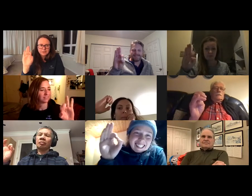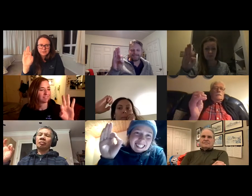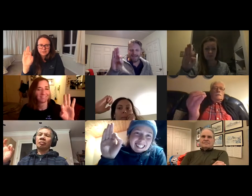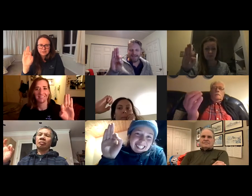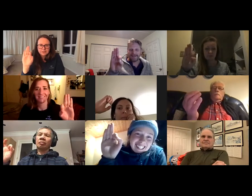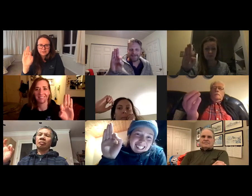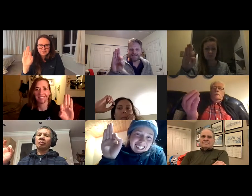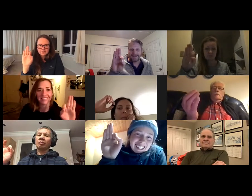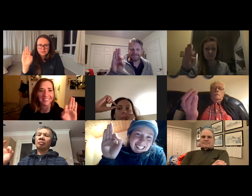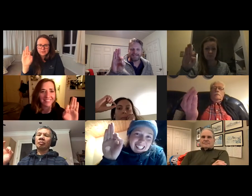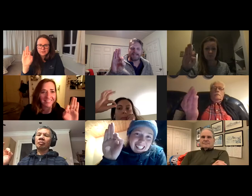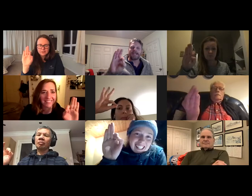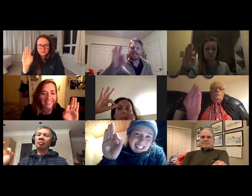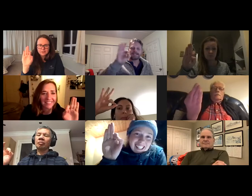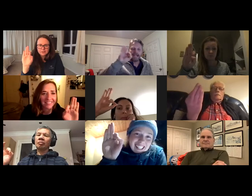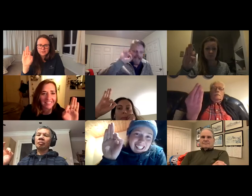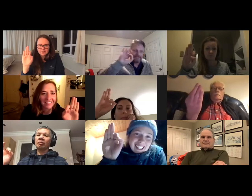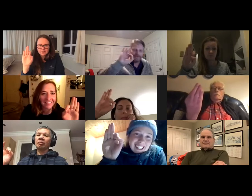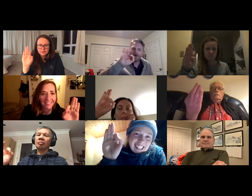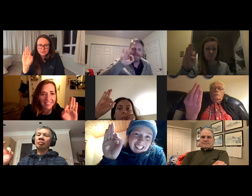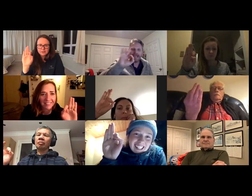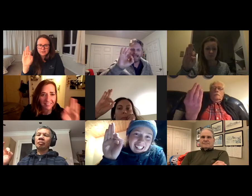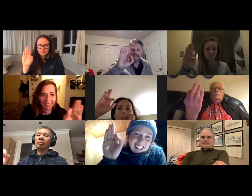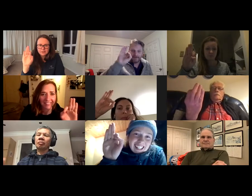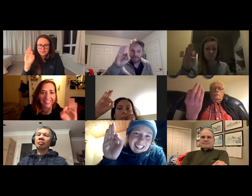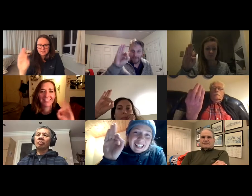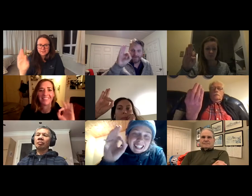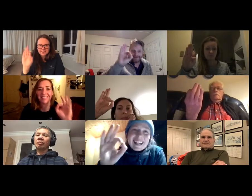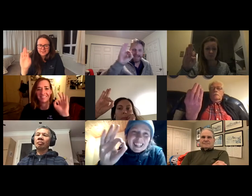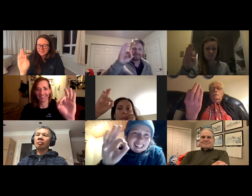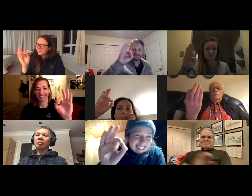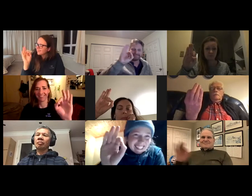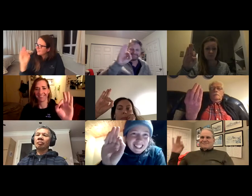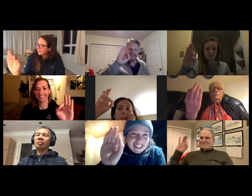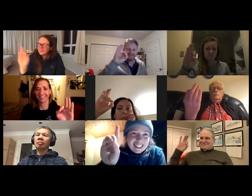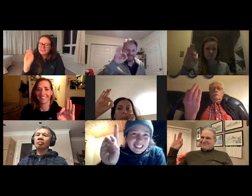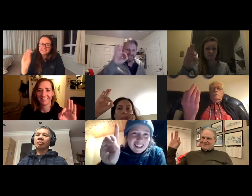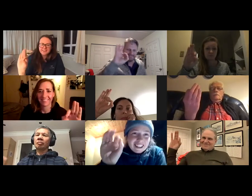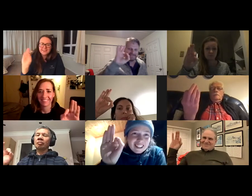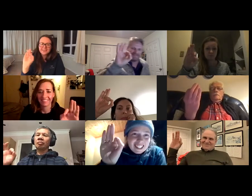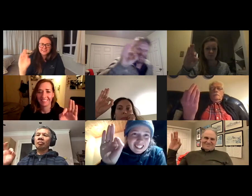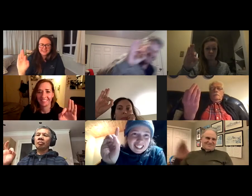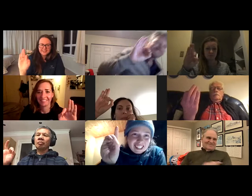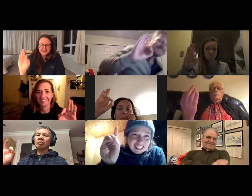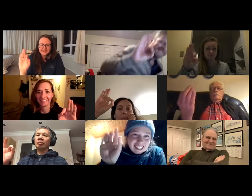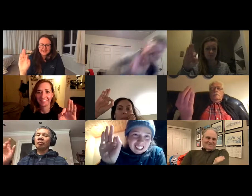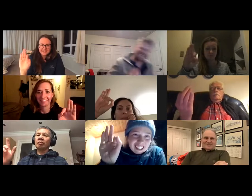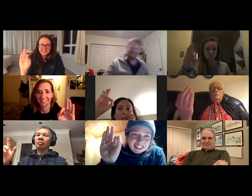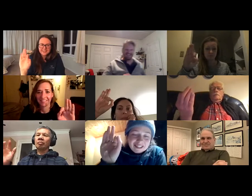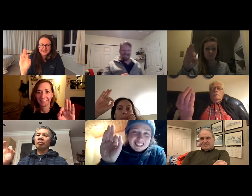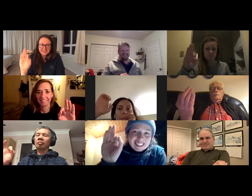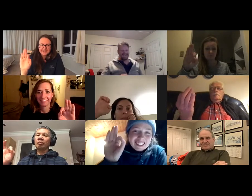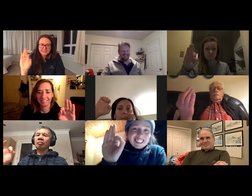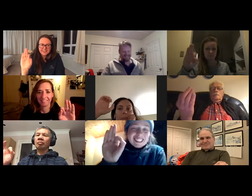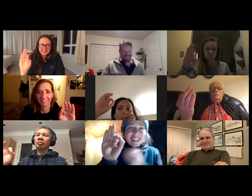always, and this is bad, but I always think like it's F and OK. Yeah. It's hard to do F and F's B. okay. Yeah. I get.